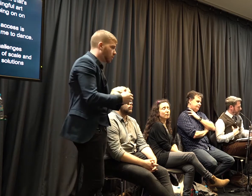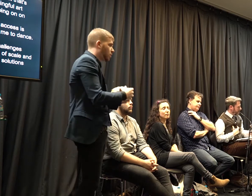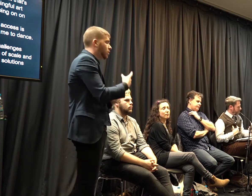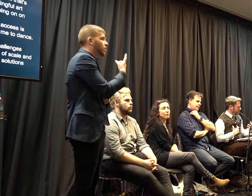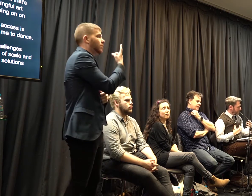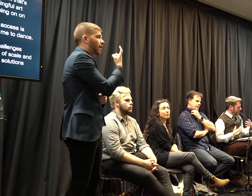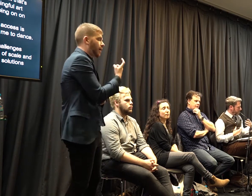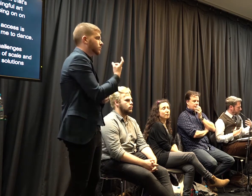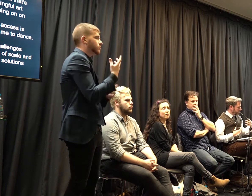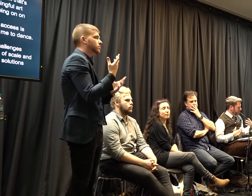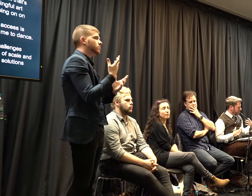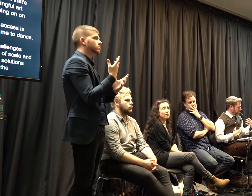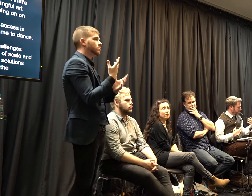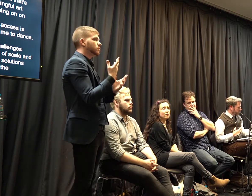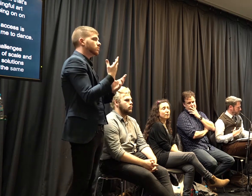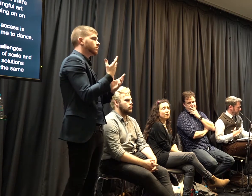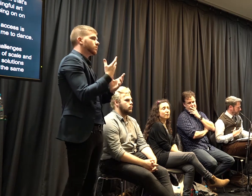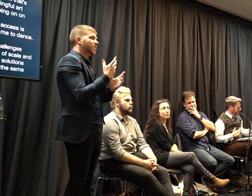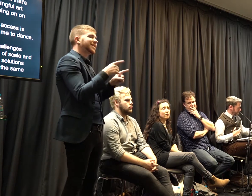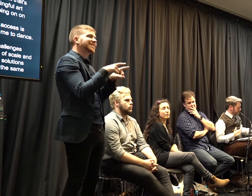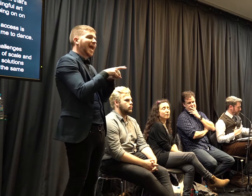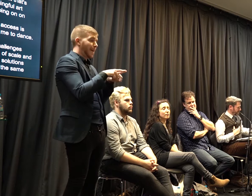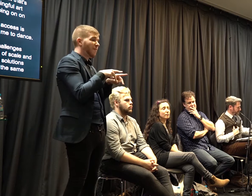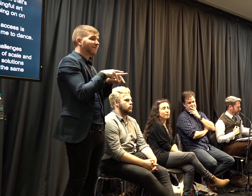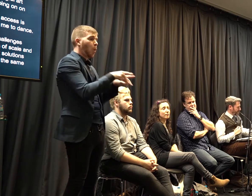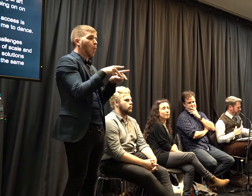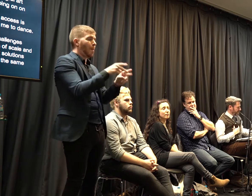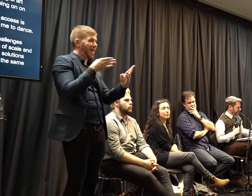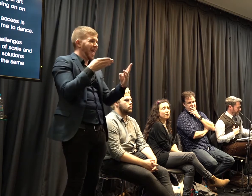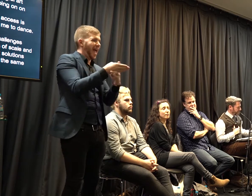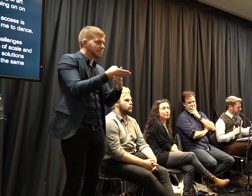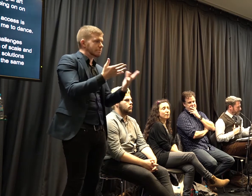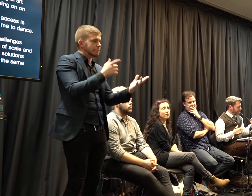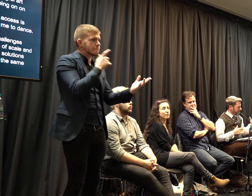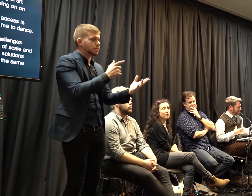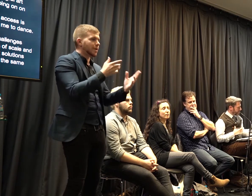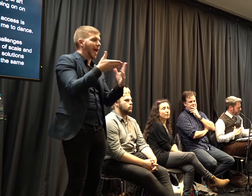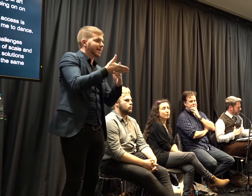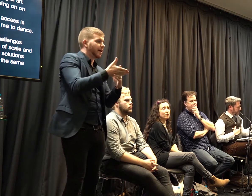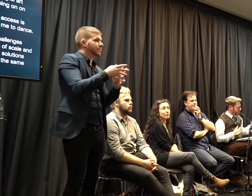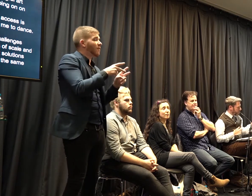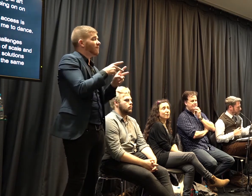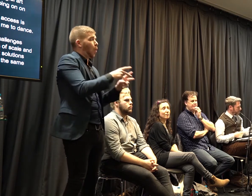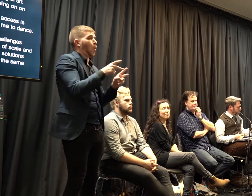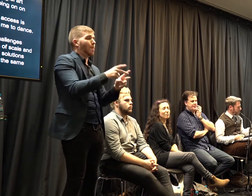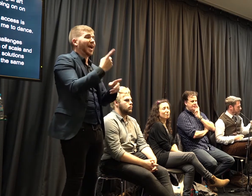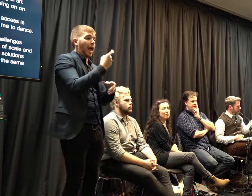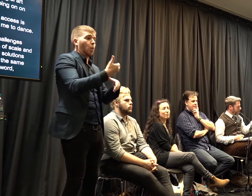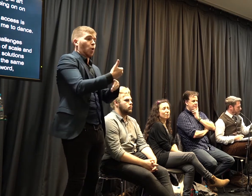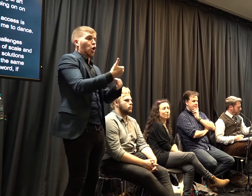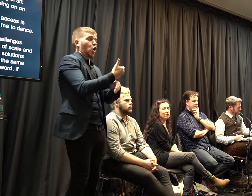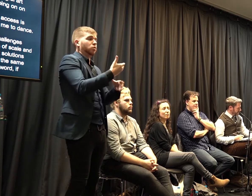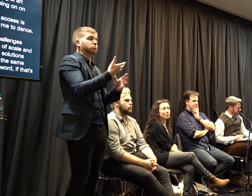can the same forms of access, which I'm sorry to use the word, the same forms of access work